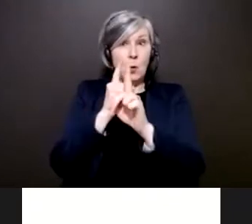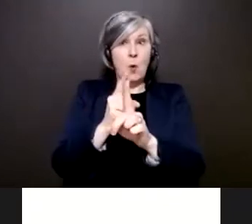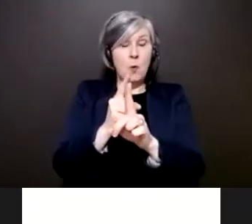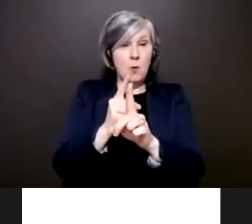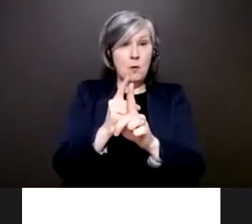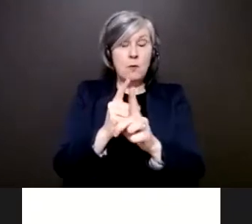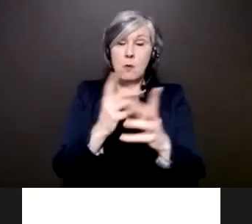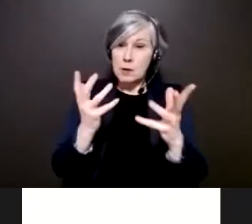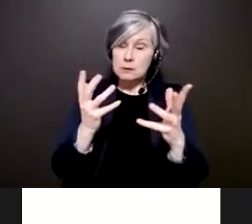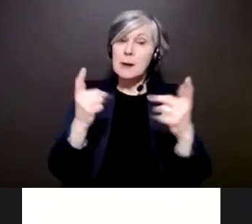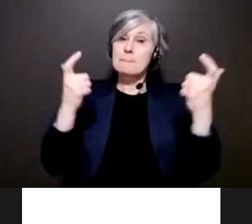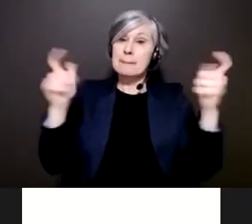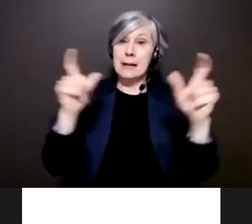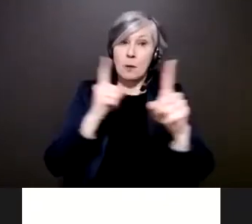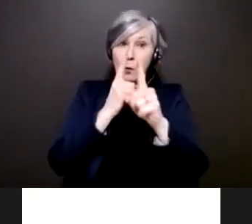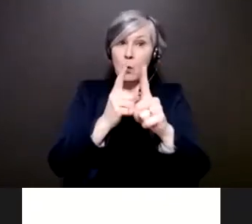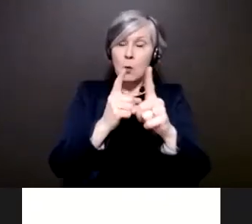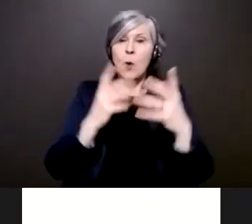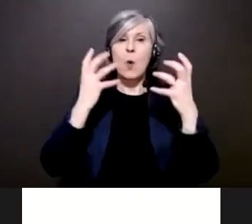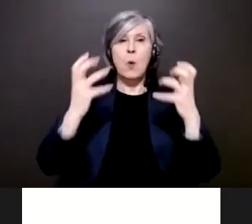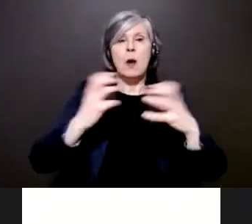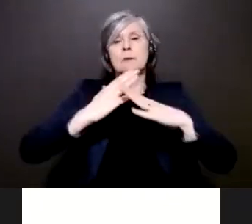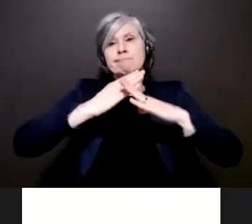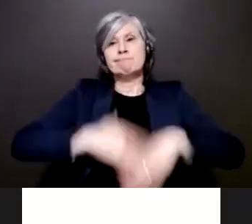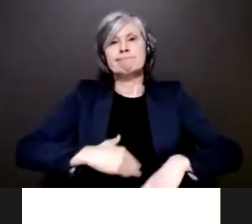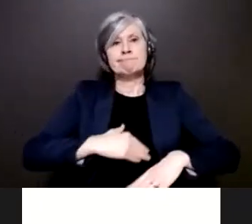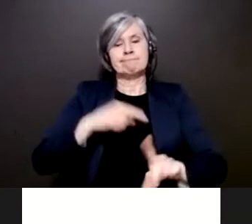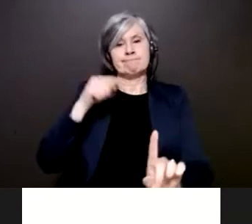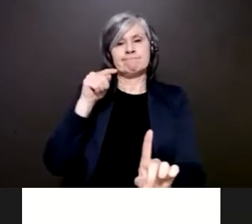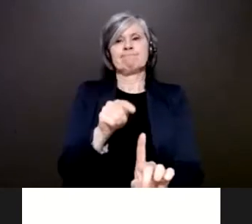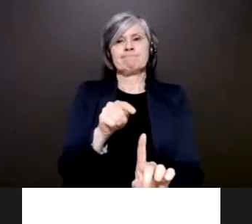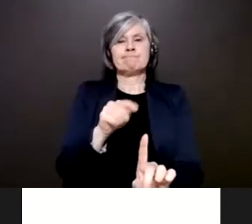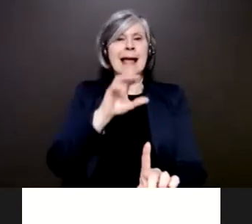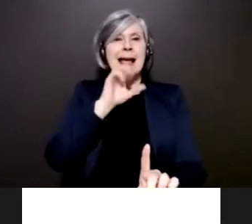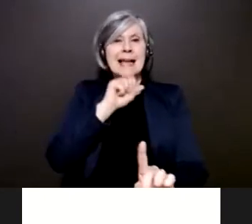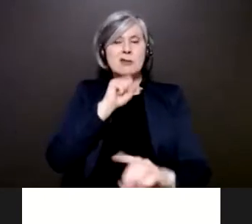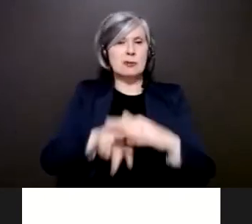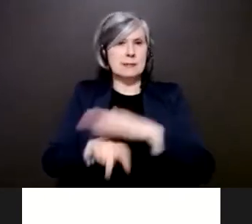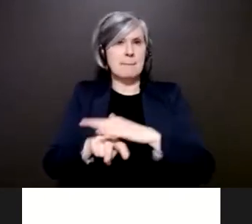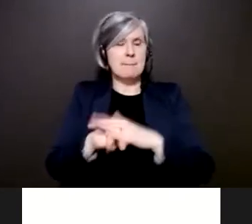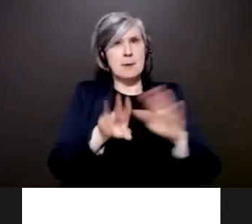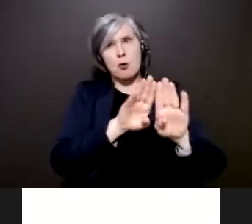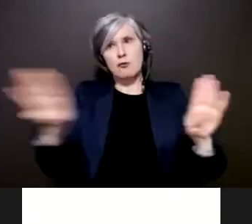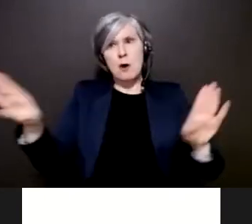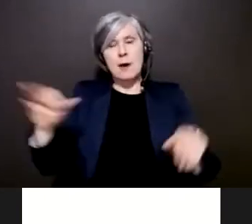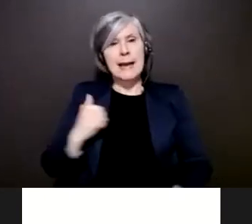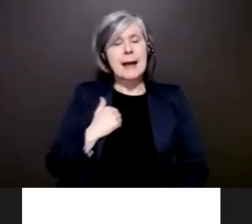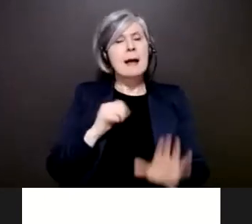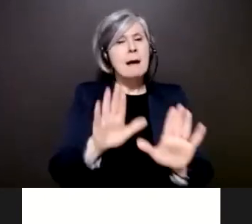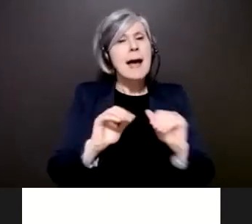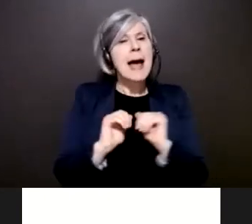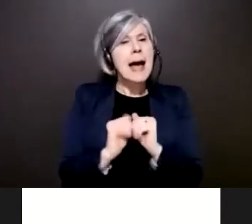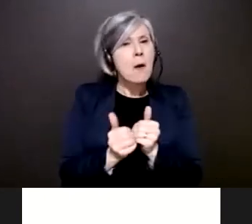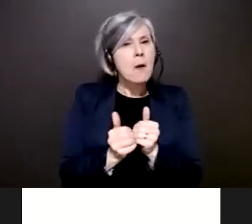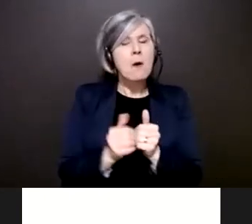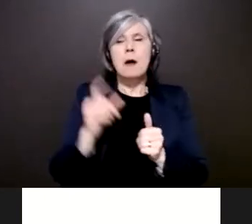which is ageism, on all people across Canada. But we need all hands on deck to succeed and help